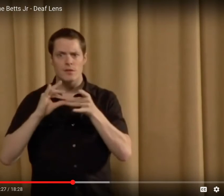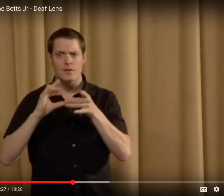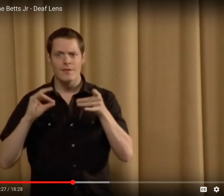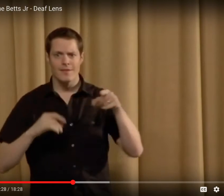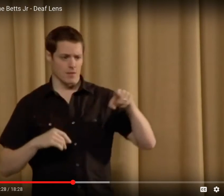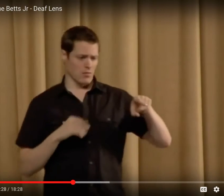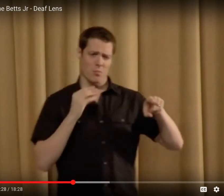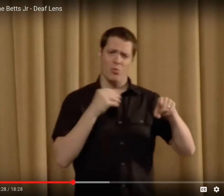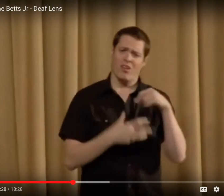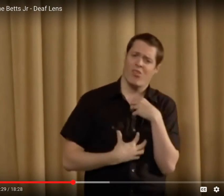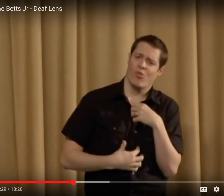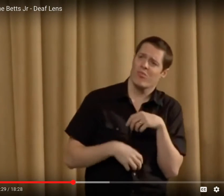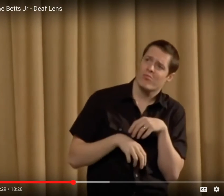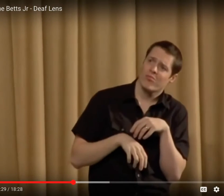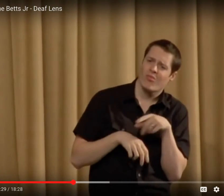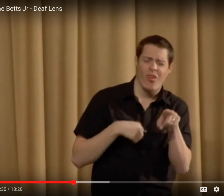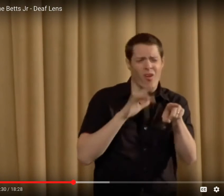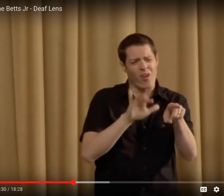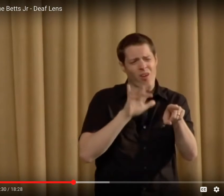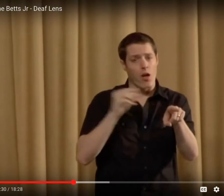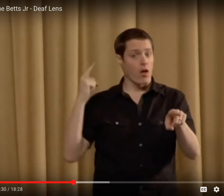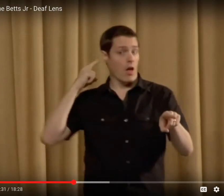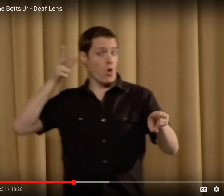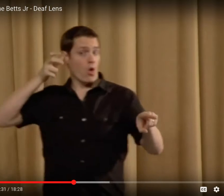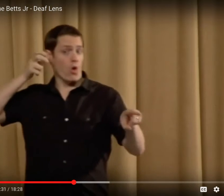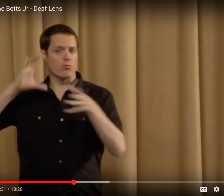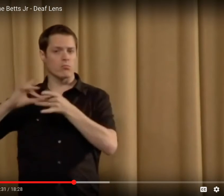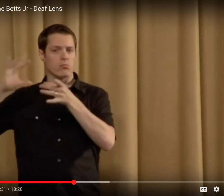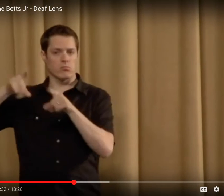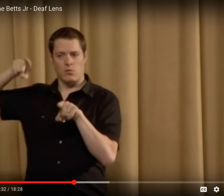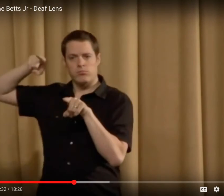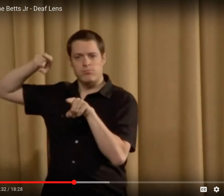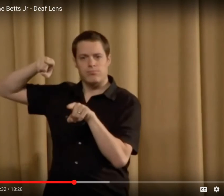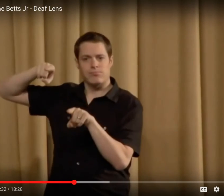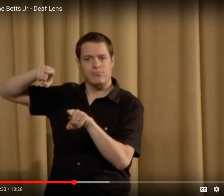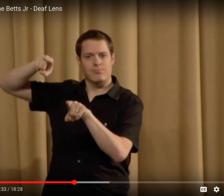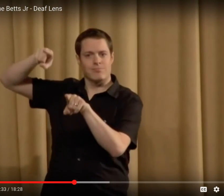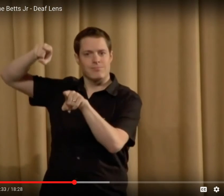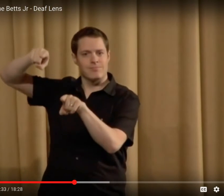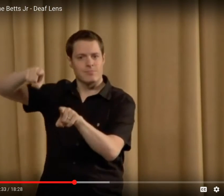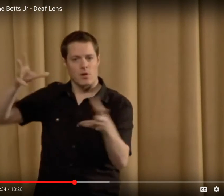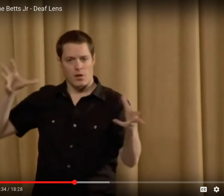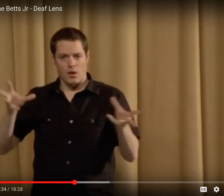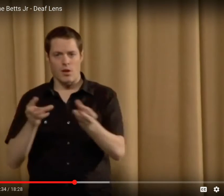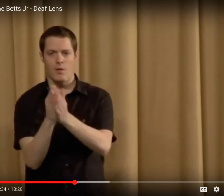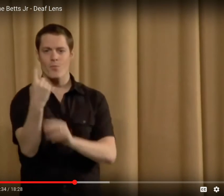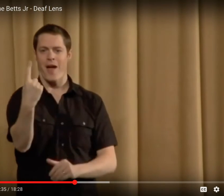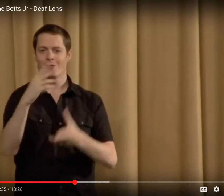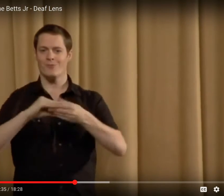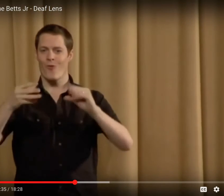that. It's something like to support the story. So that's the narrator's voice, and that's off screen. That is a